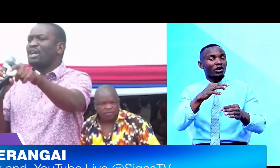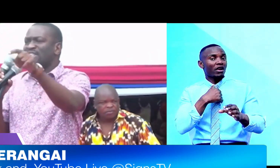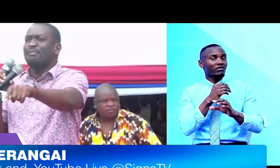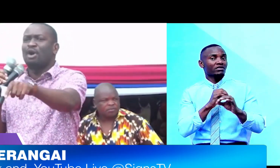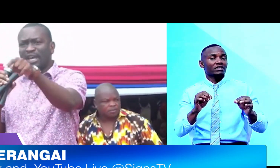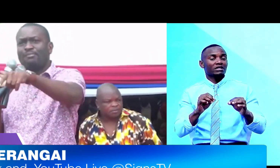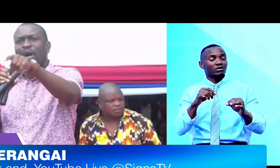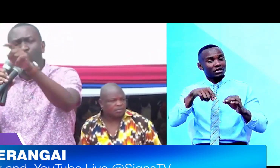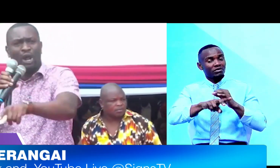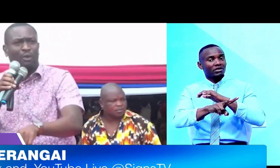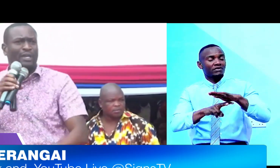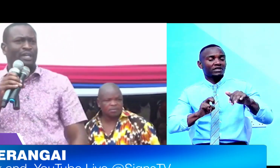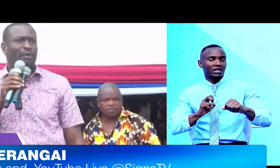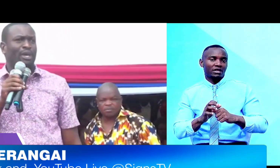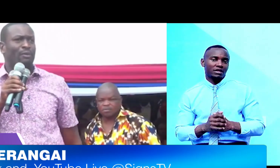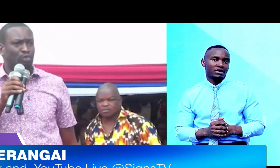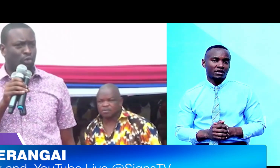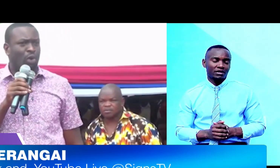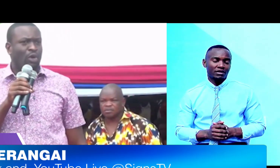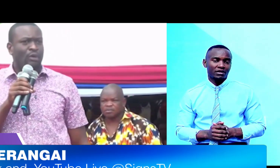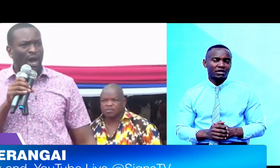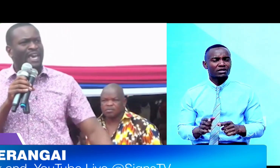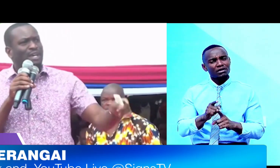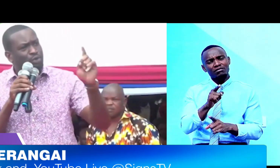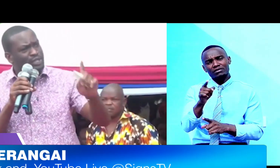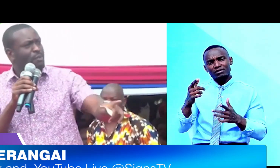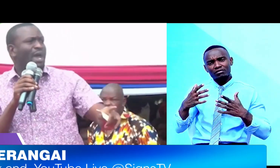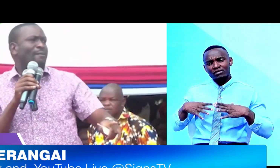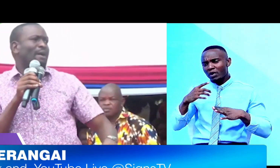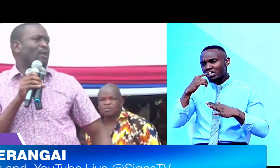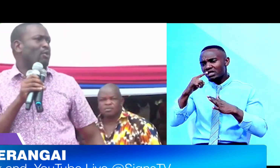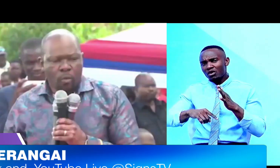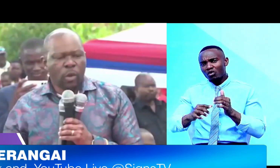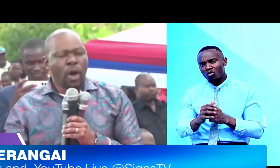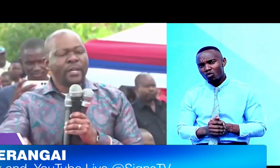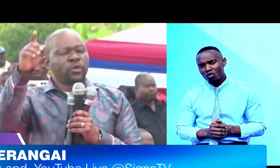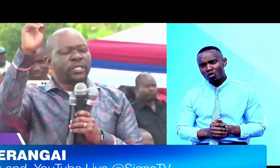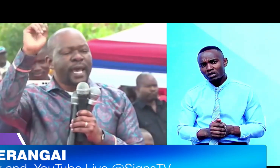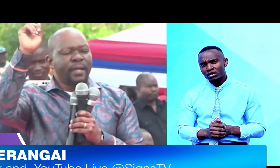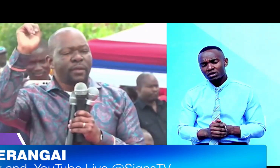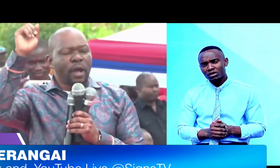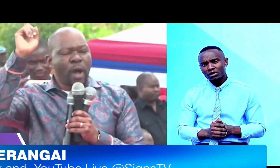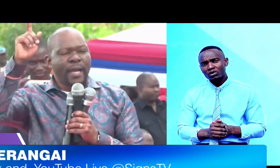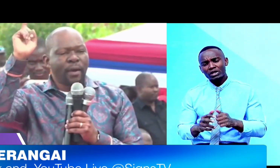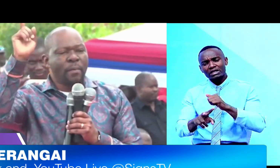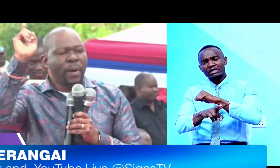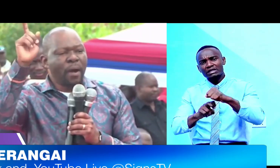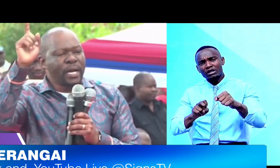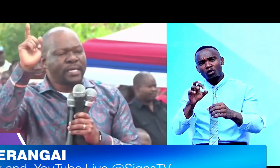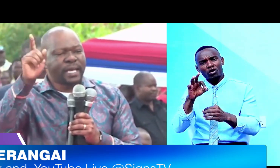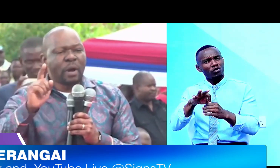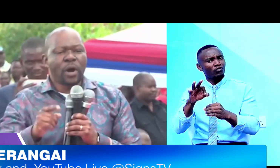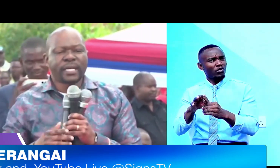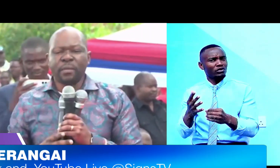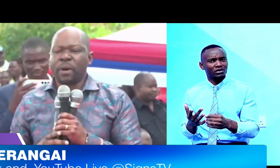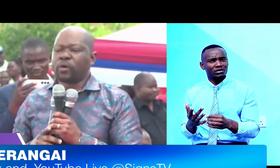wanasema wataiba kura kwa ajili ya William Ruto waweze kujibu haya maneno. We want to tell wale ambao wanasema wataiba